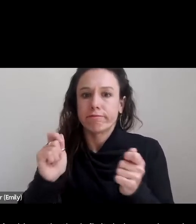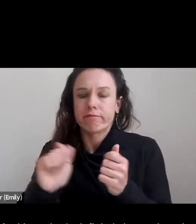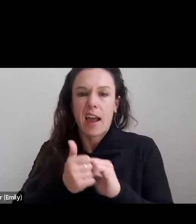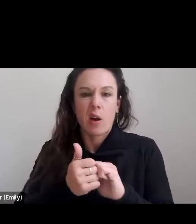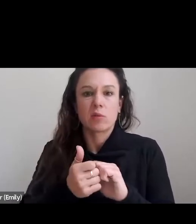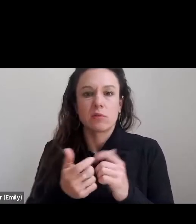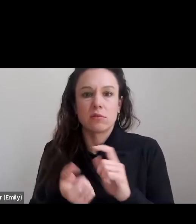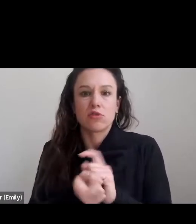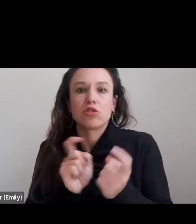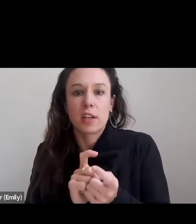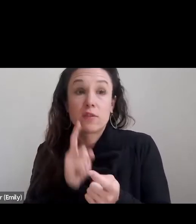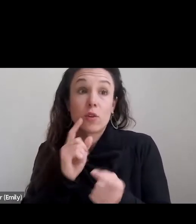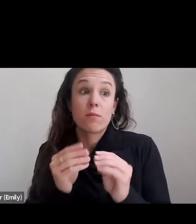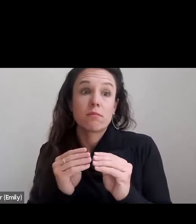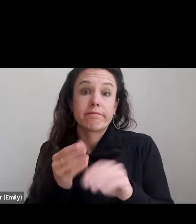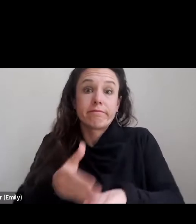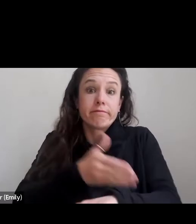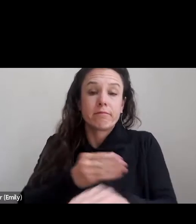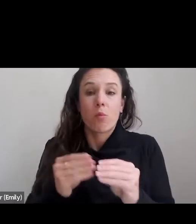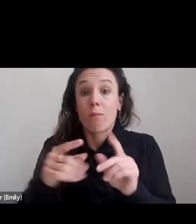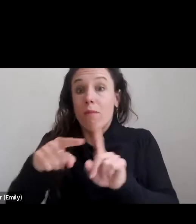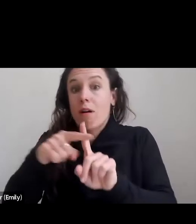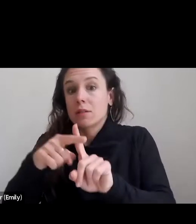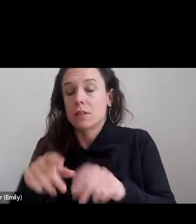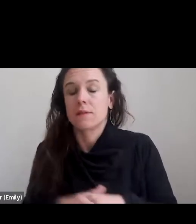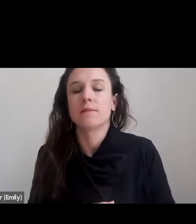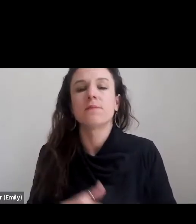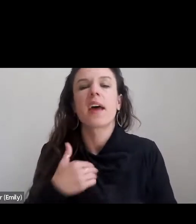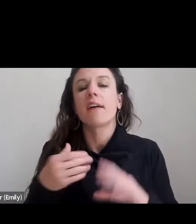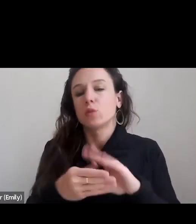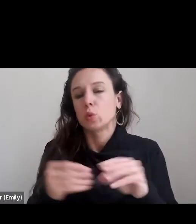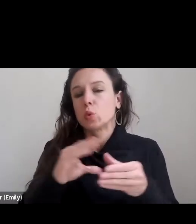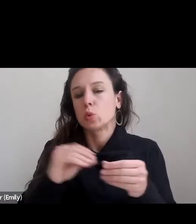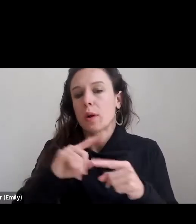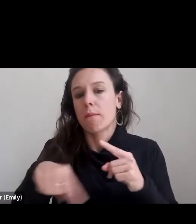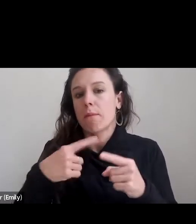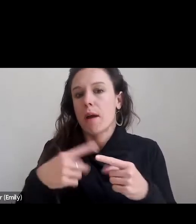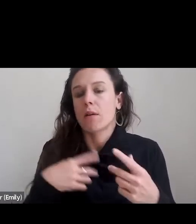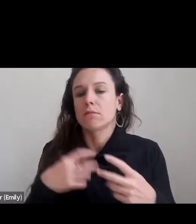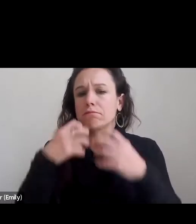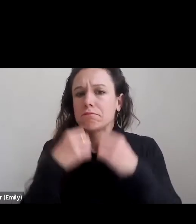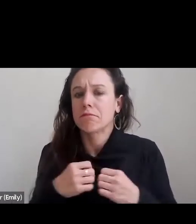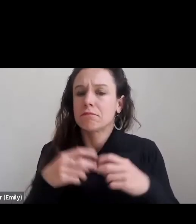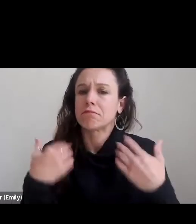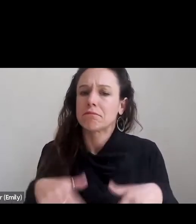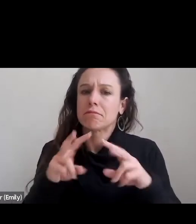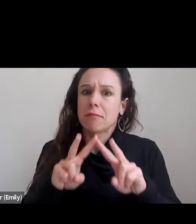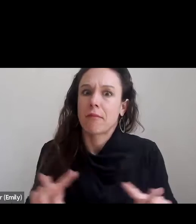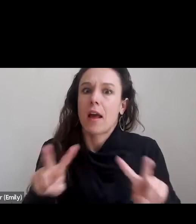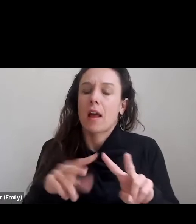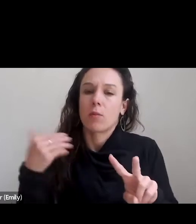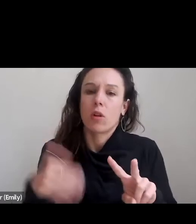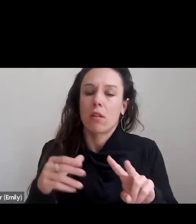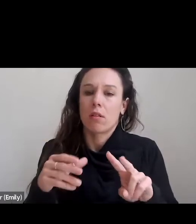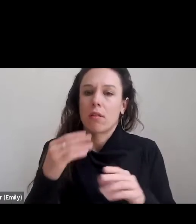direction. So I wanted to start with a story about a really valuable lesson that I had probably about